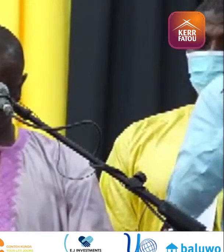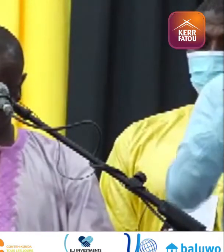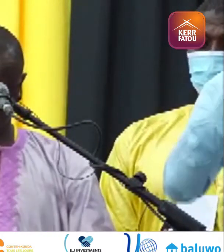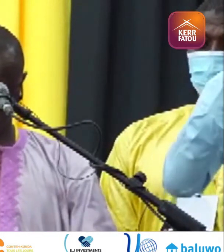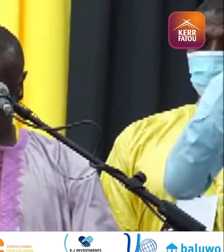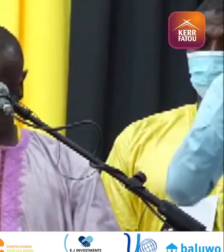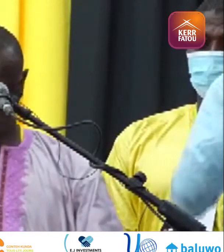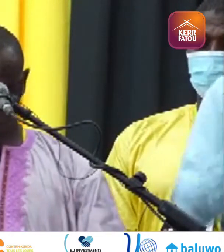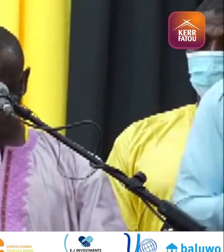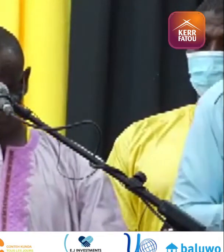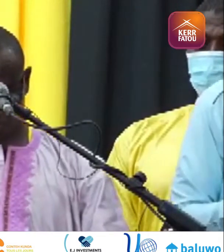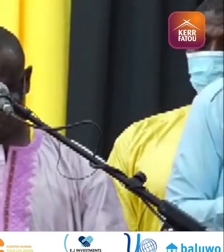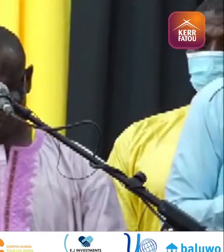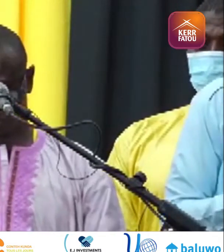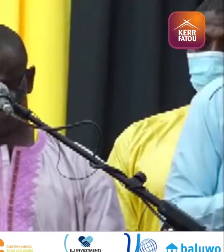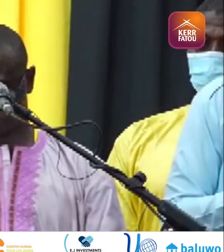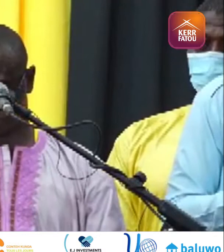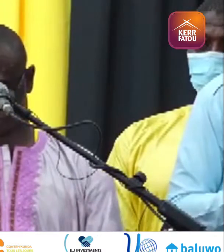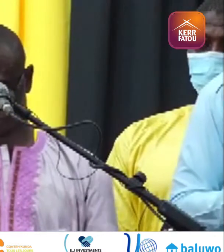resolutions.